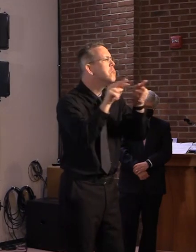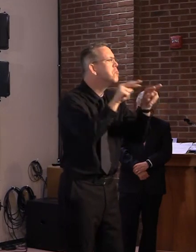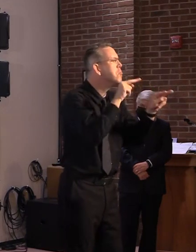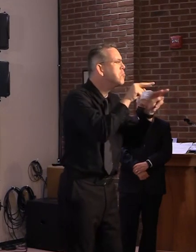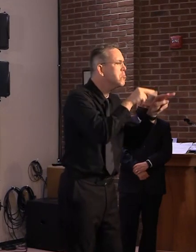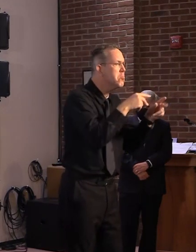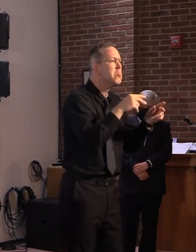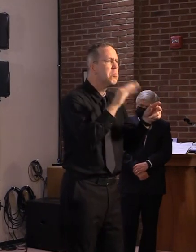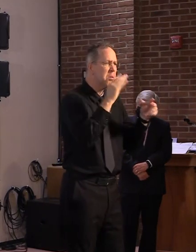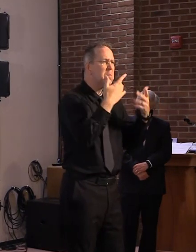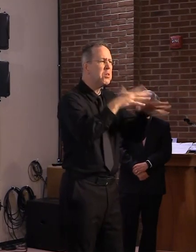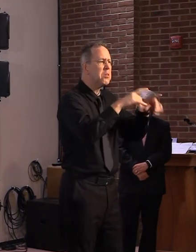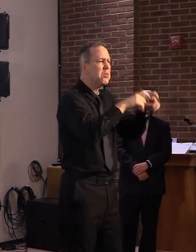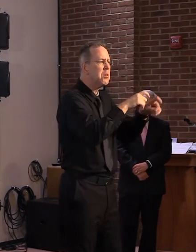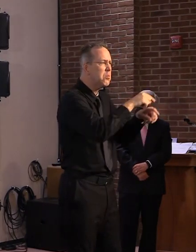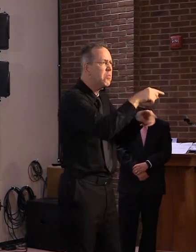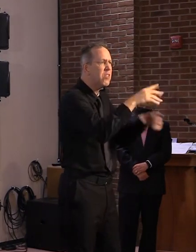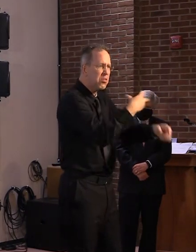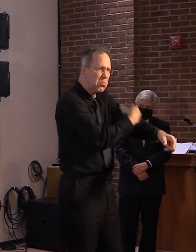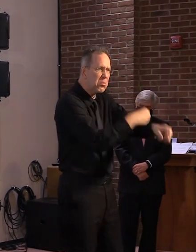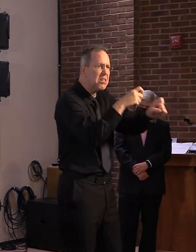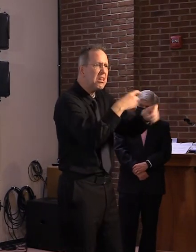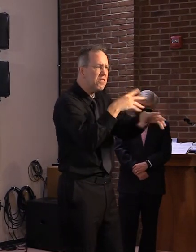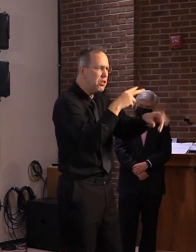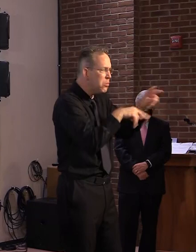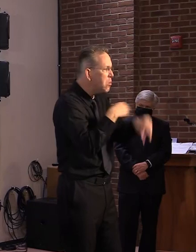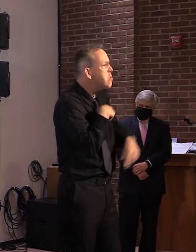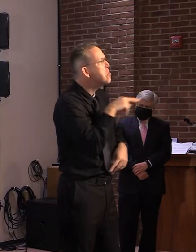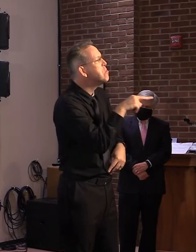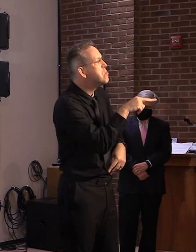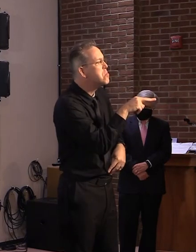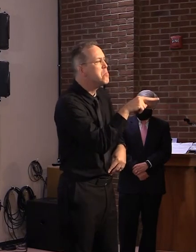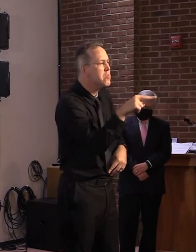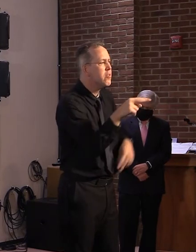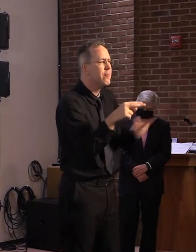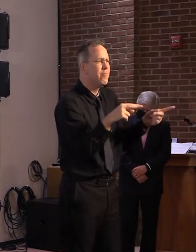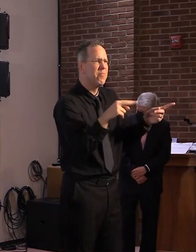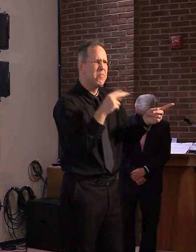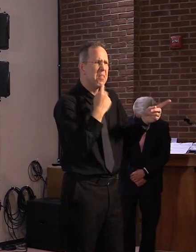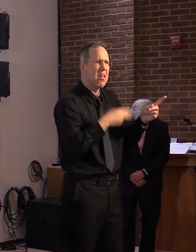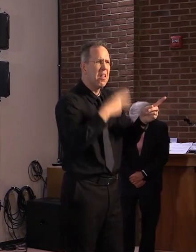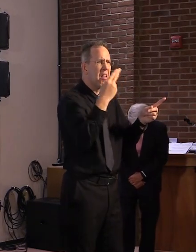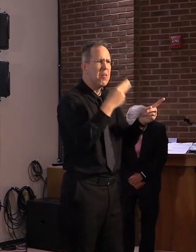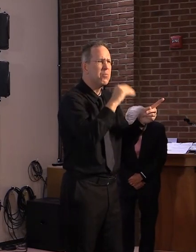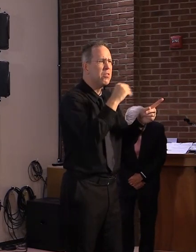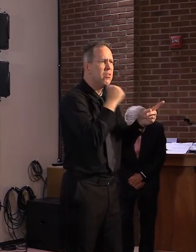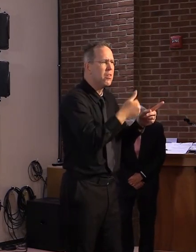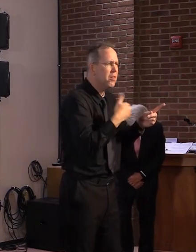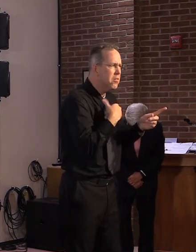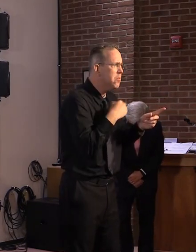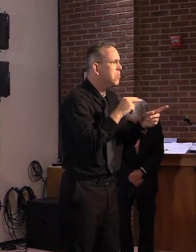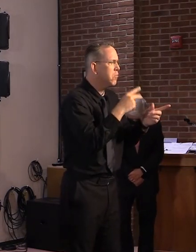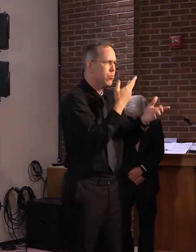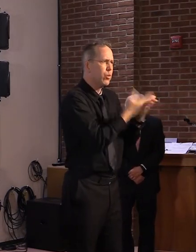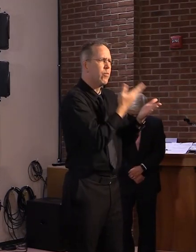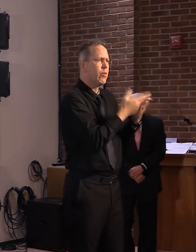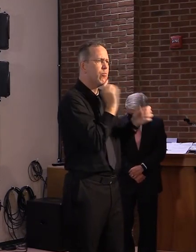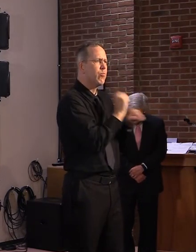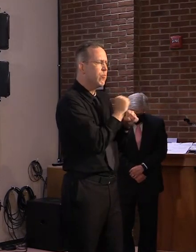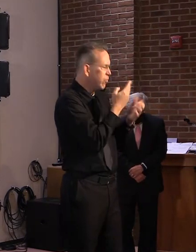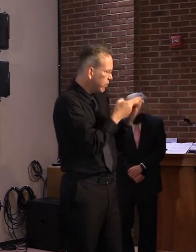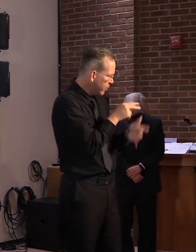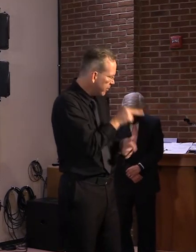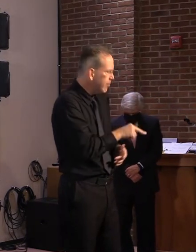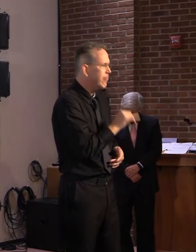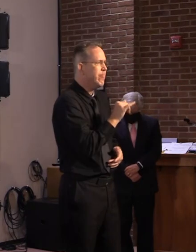in their populations, even in places where they've had far greater disease activity over this time period. You know, the higher